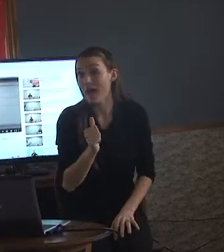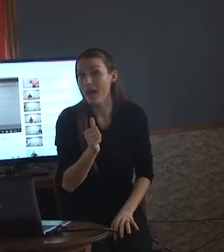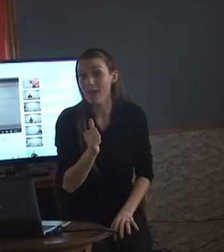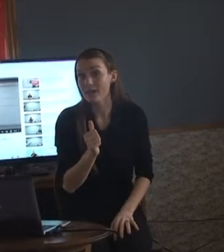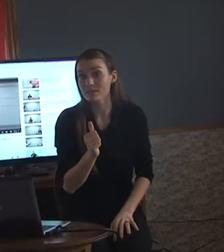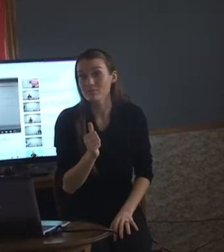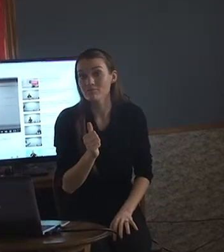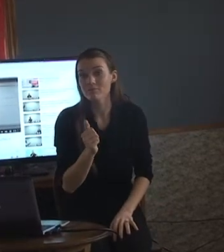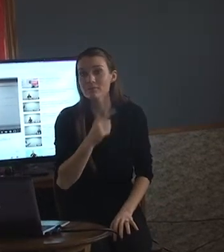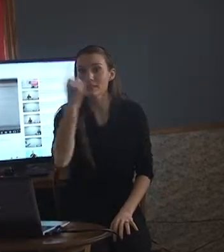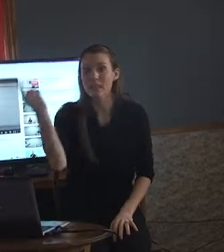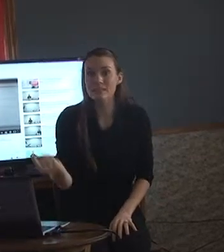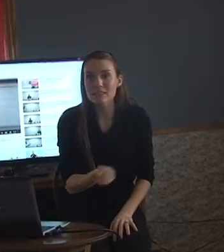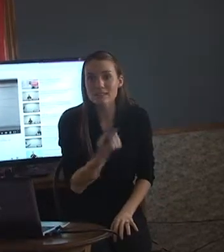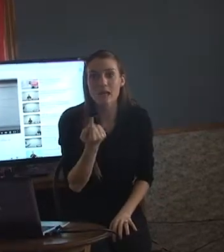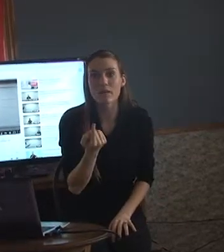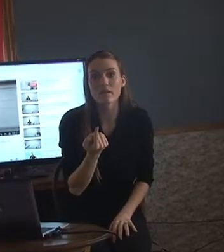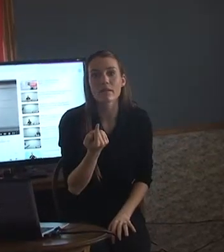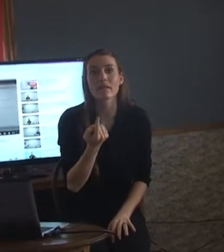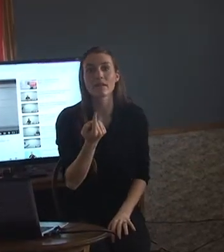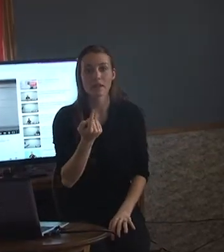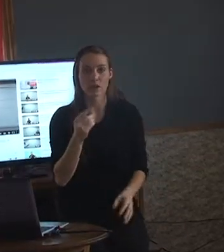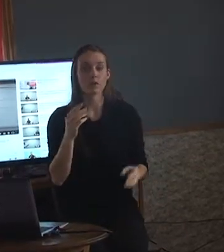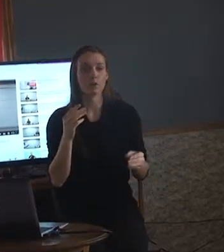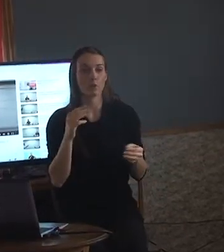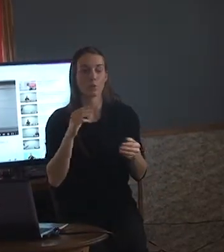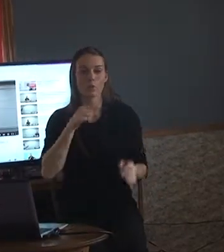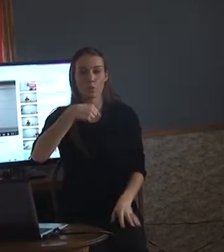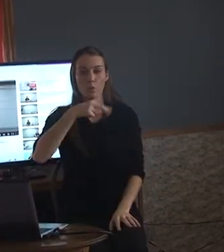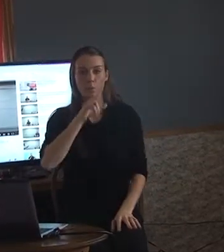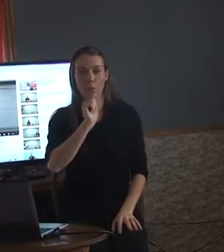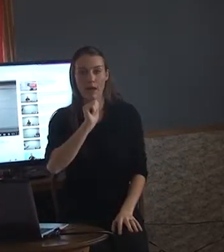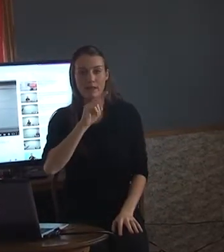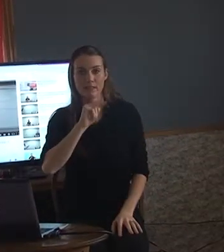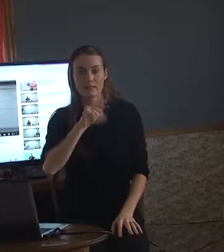zip code has a number, but it's still qualitative. Here's the big key. Right?